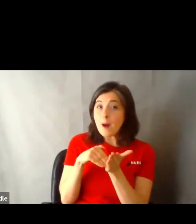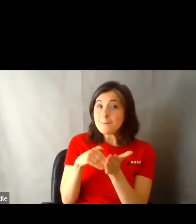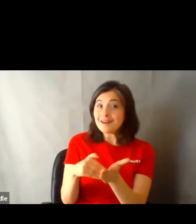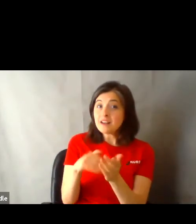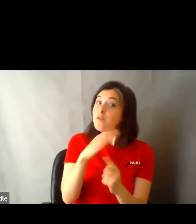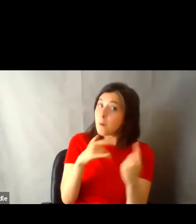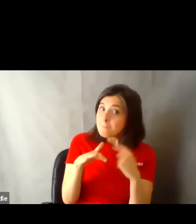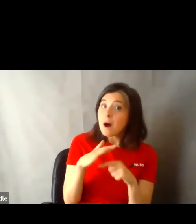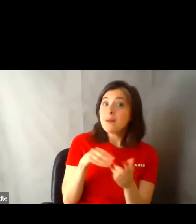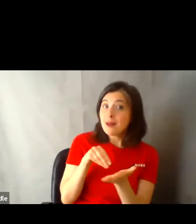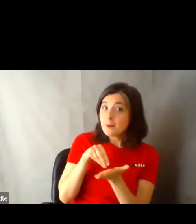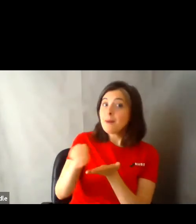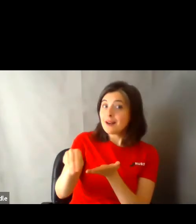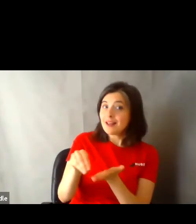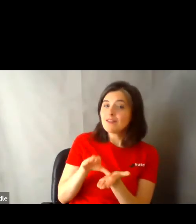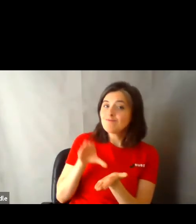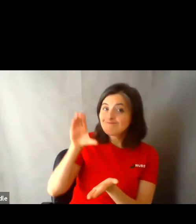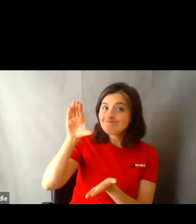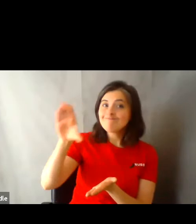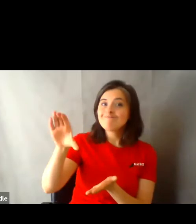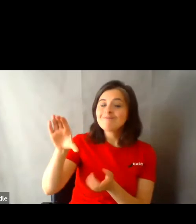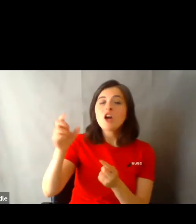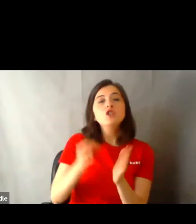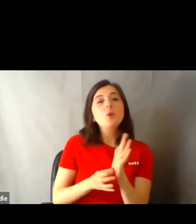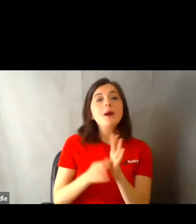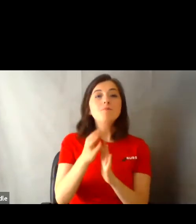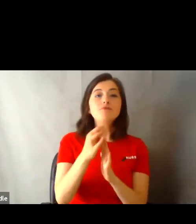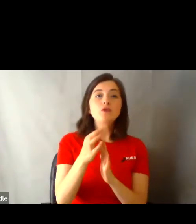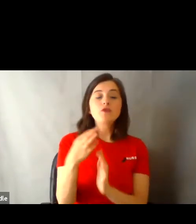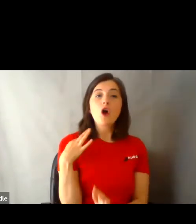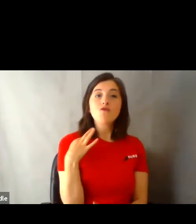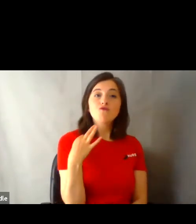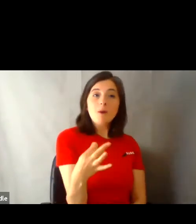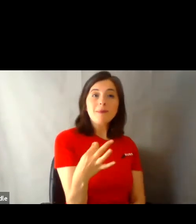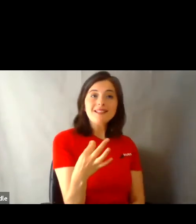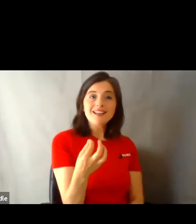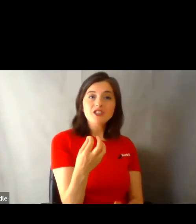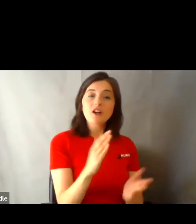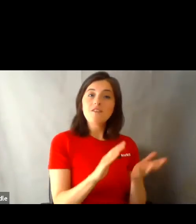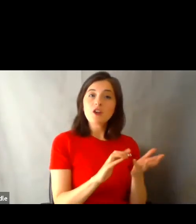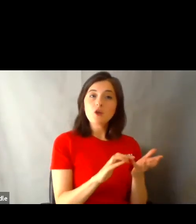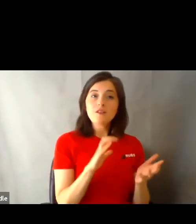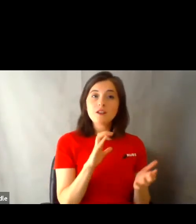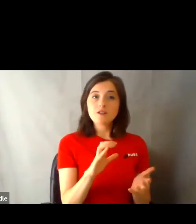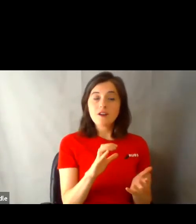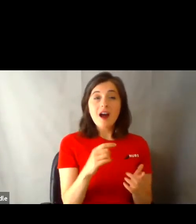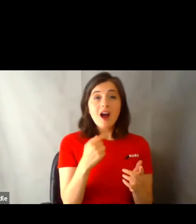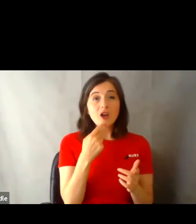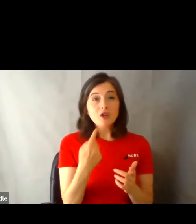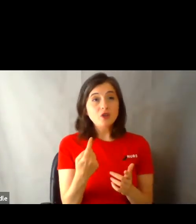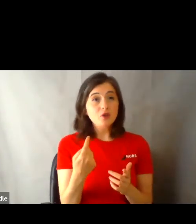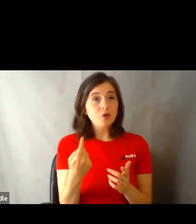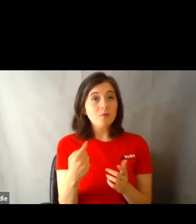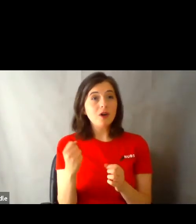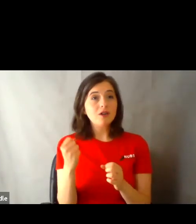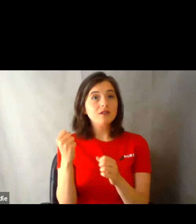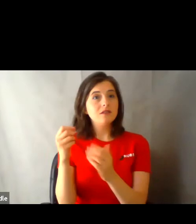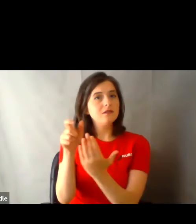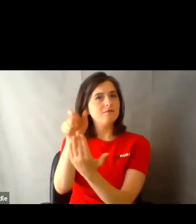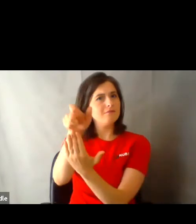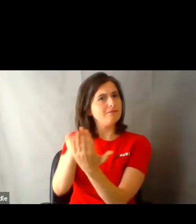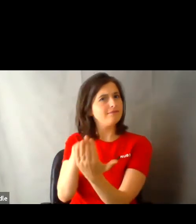money, to improve the reputation of Universal Credit by putting advertorials for Universal Credit in the